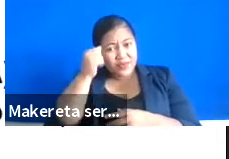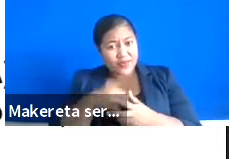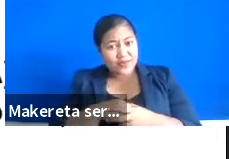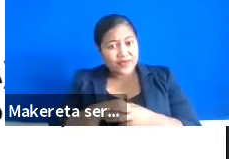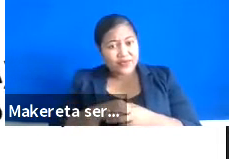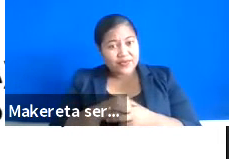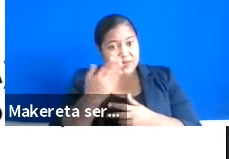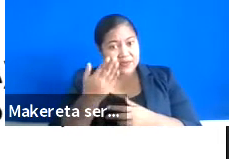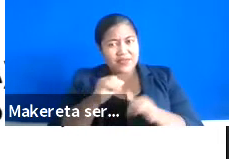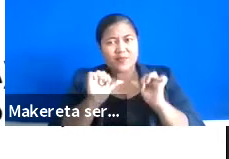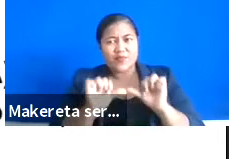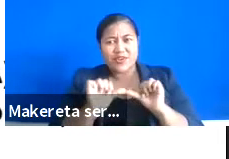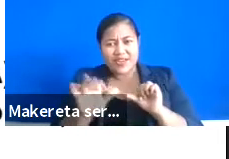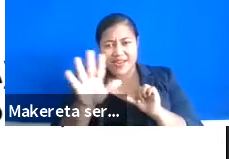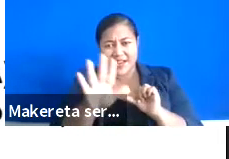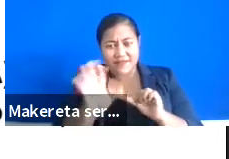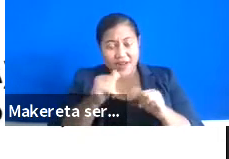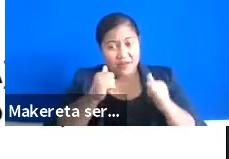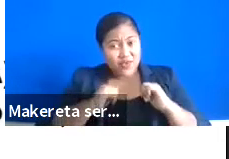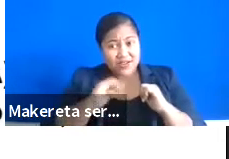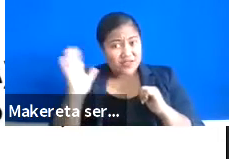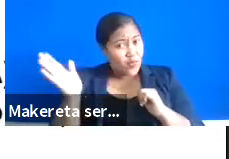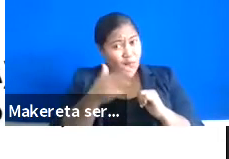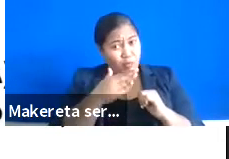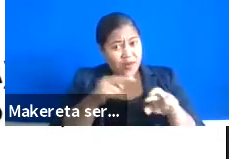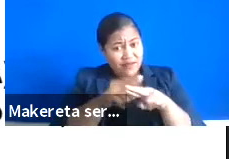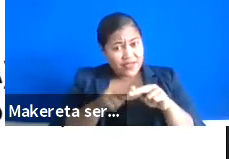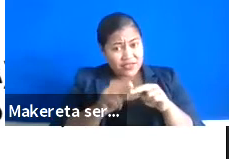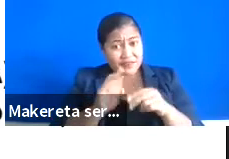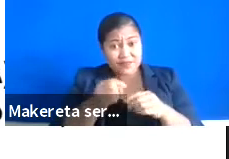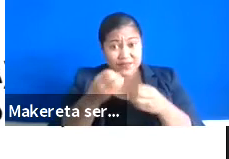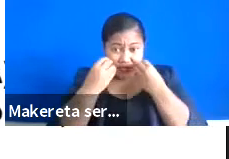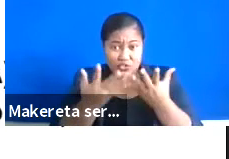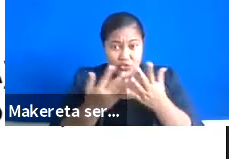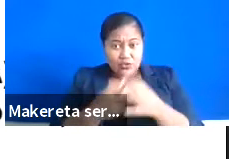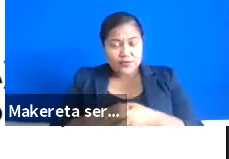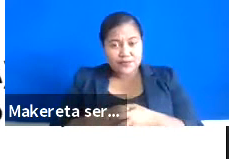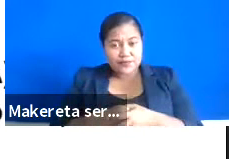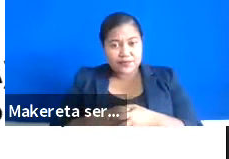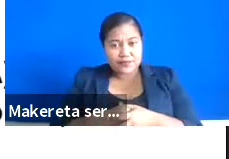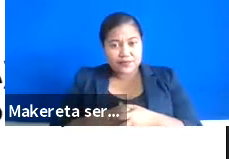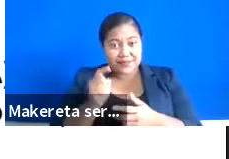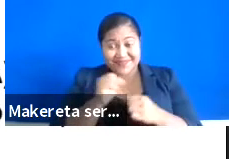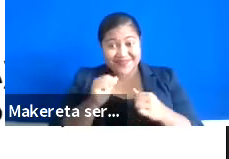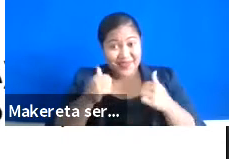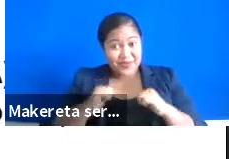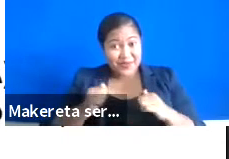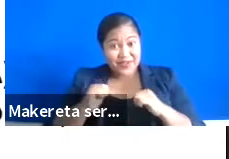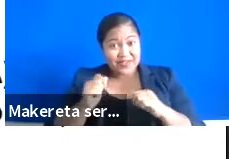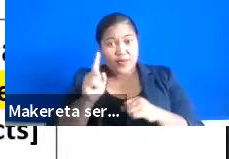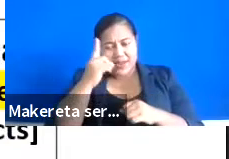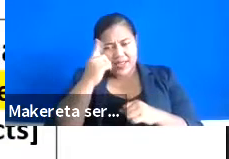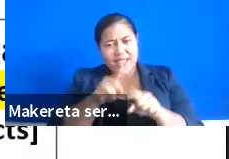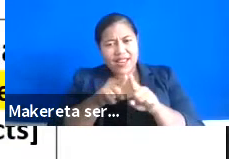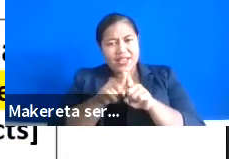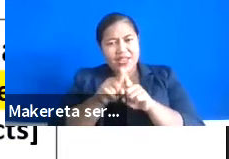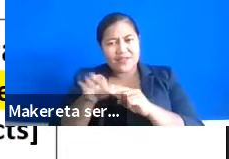areas are practiced all across fiji and if so to what extent are they still being practiced and what we could learn from it